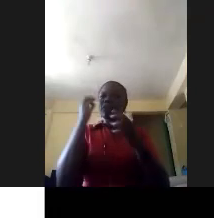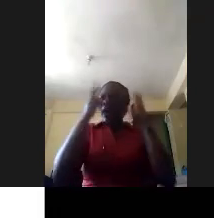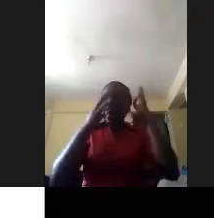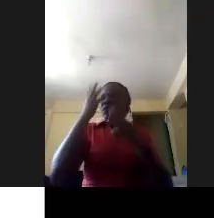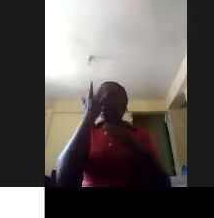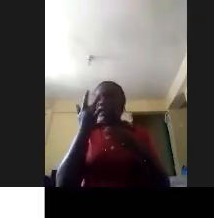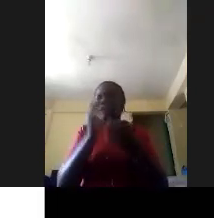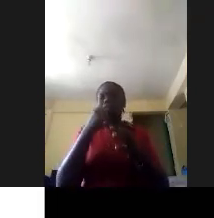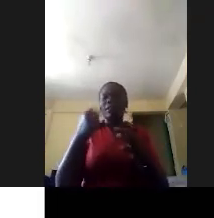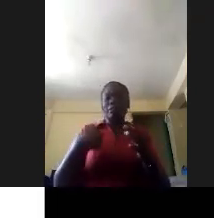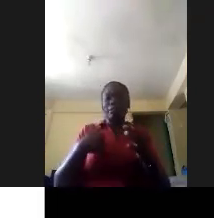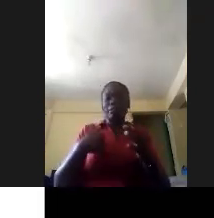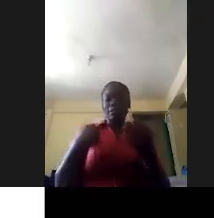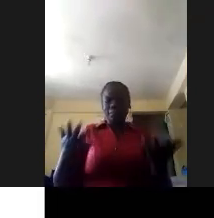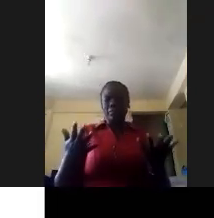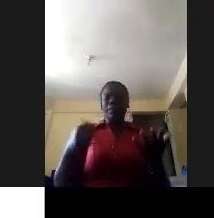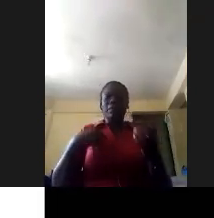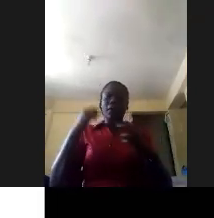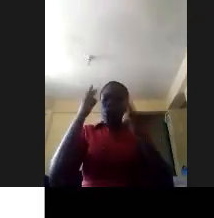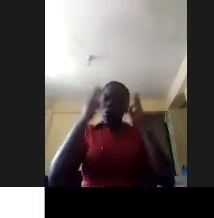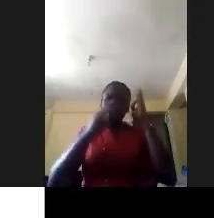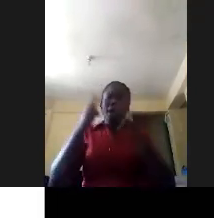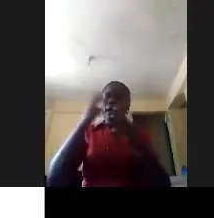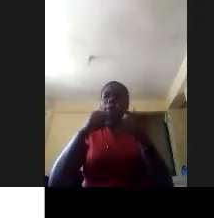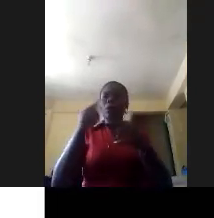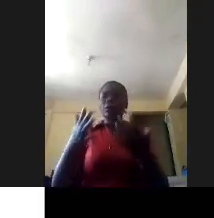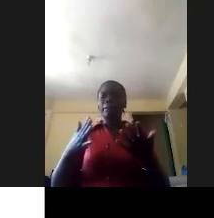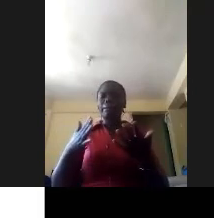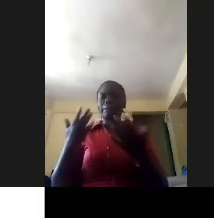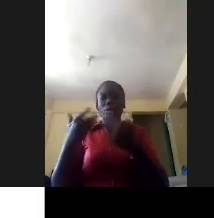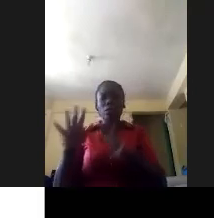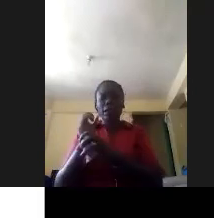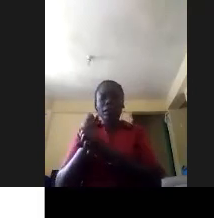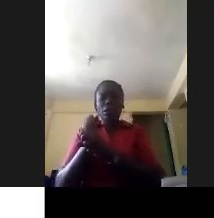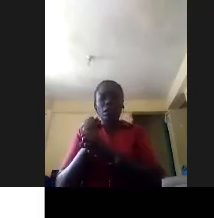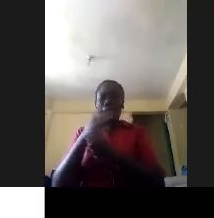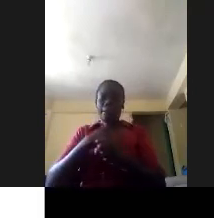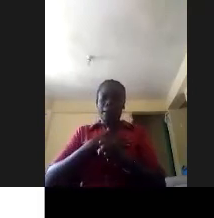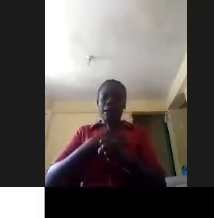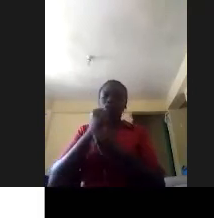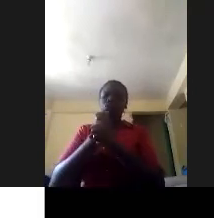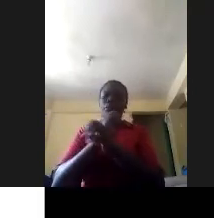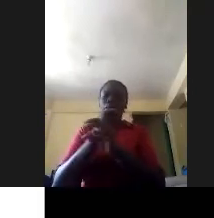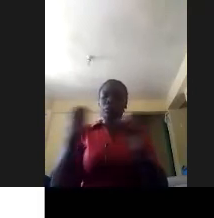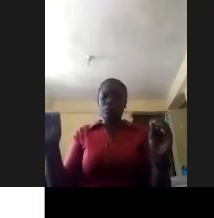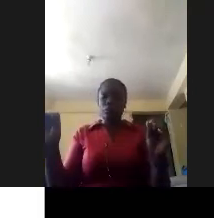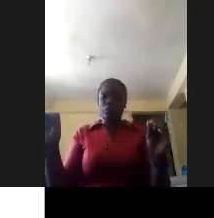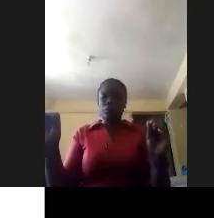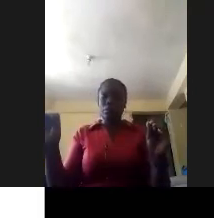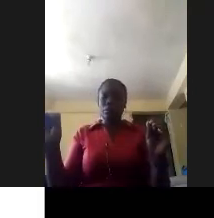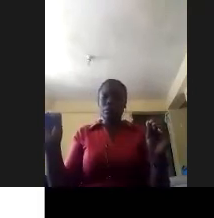me, I'm worried if I would lose my job, I would end up jobless. Yeah. So